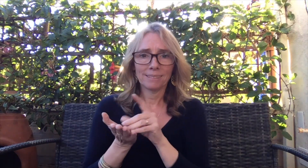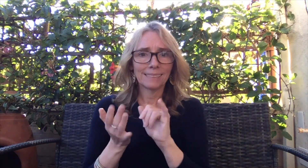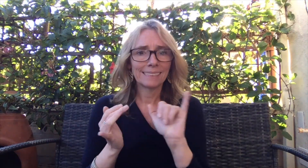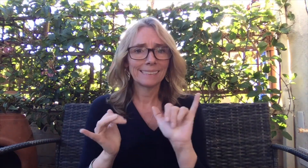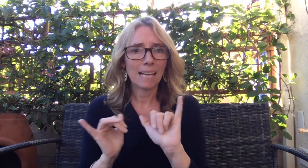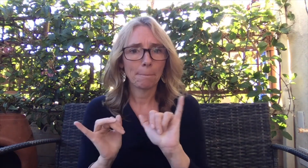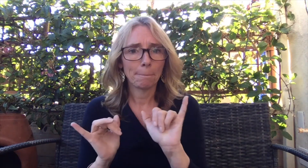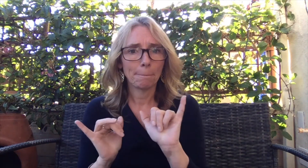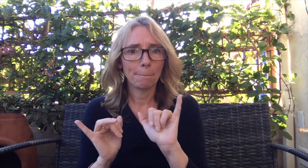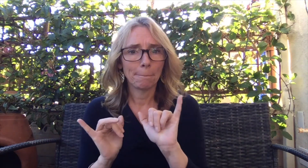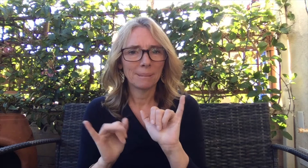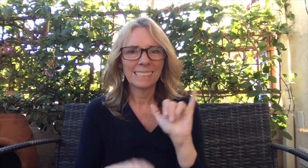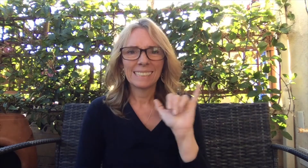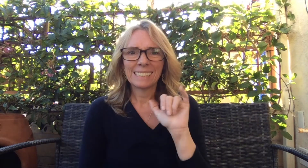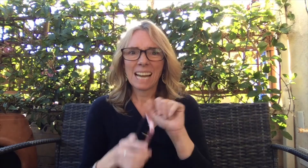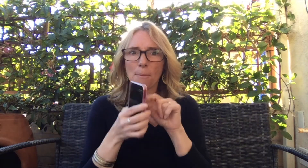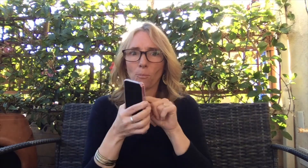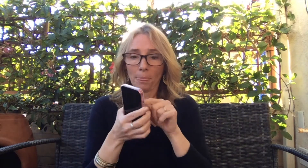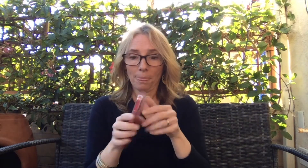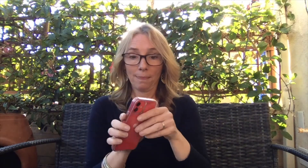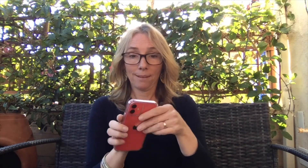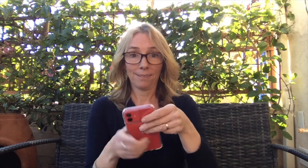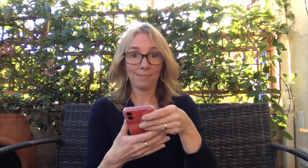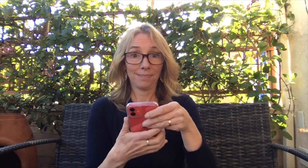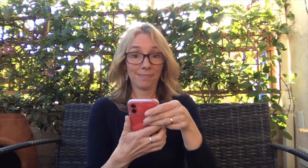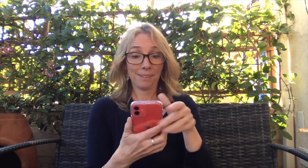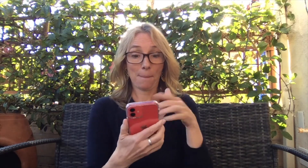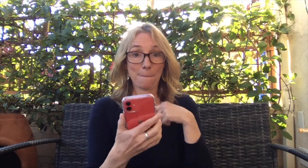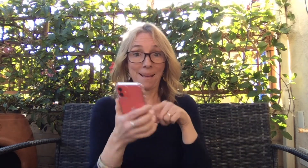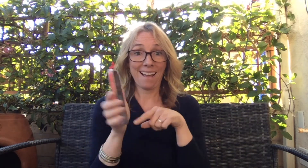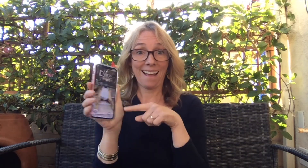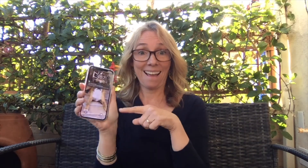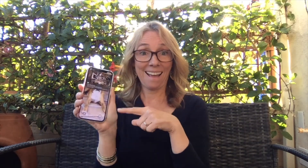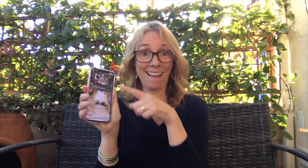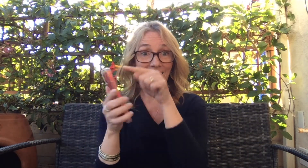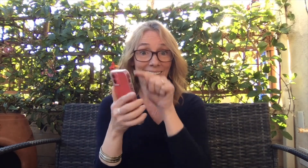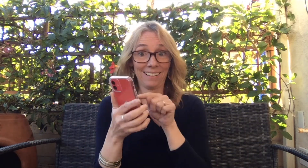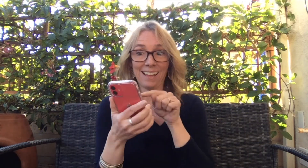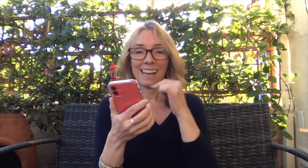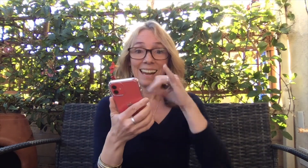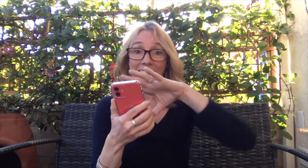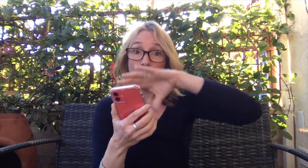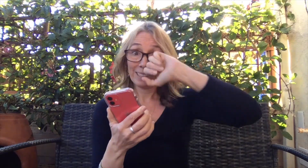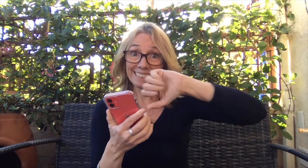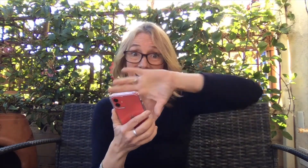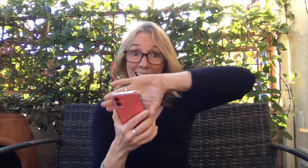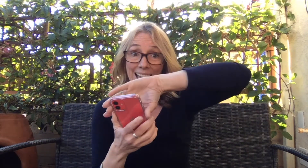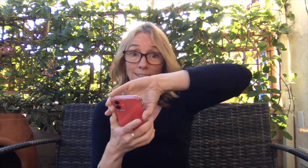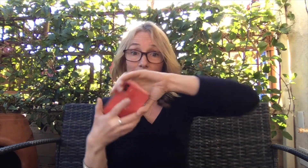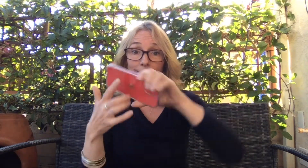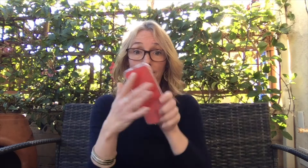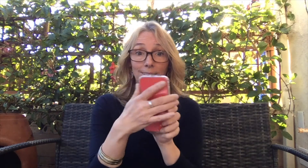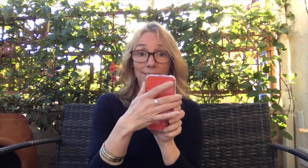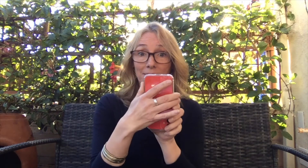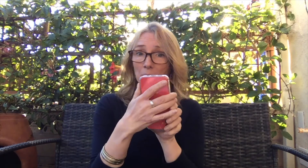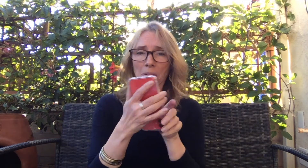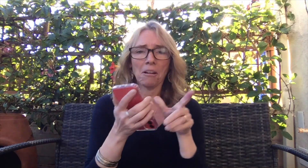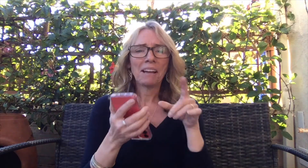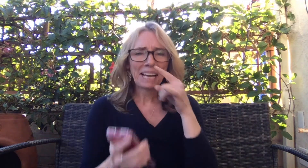Children can mimic that. They're seeing how the adults and older ones around them are holding their device. So we know that